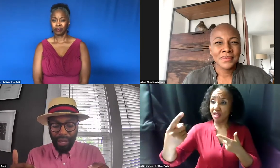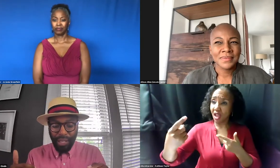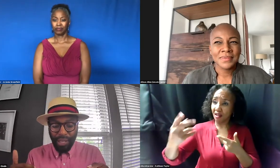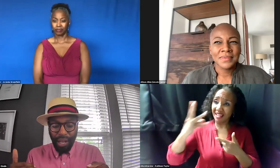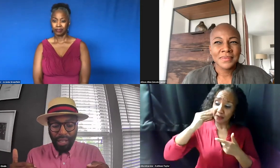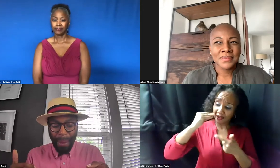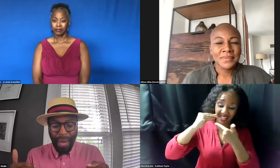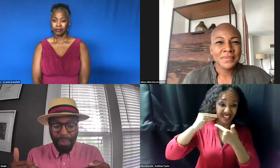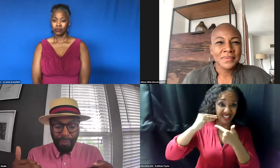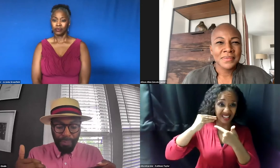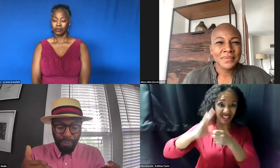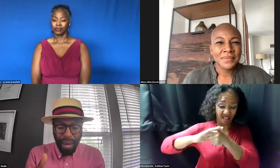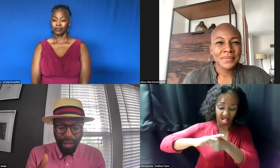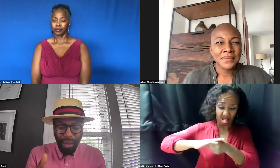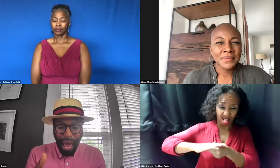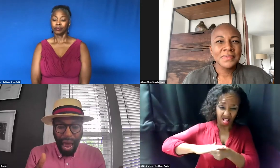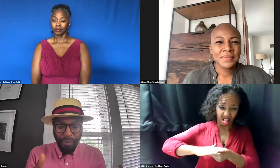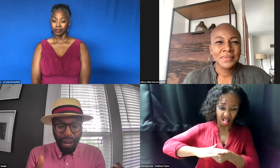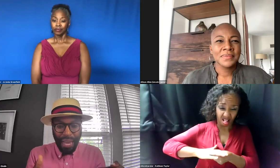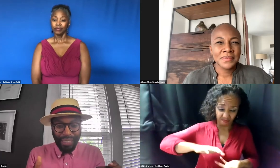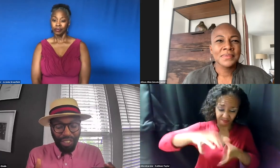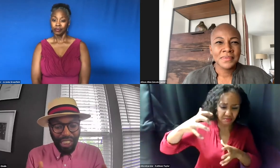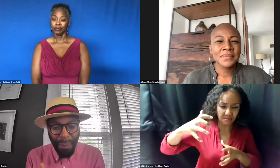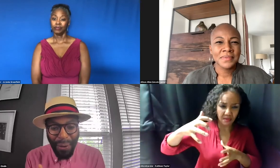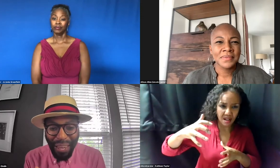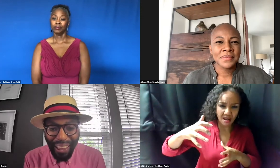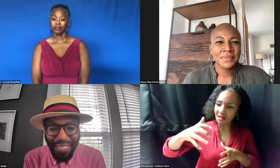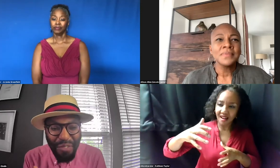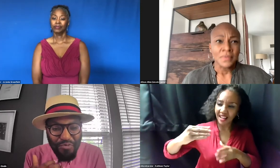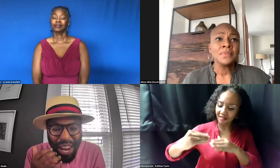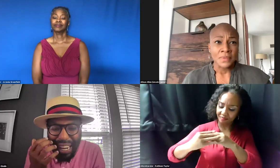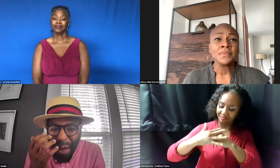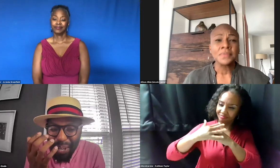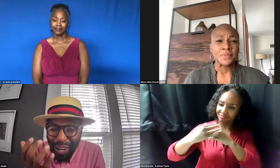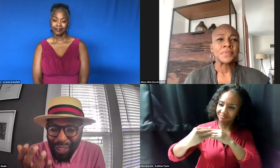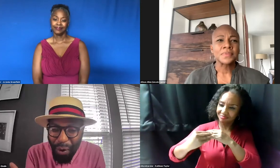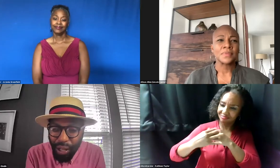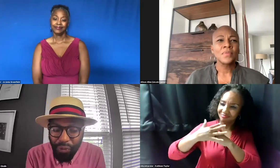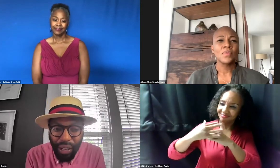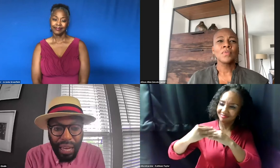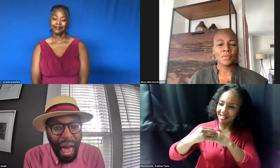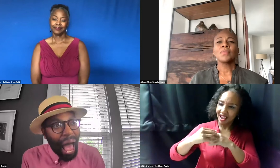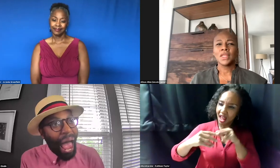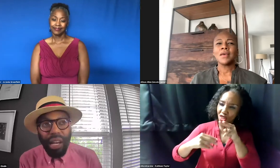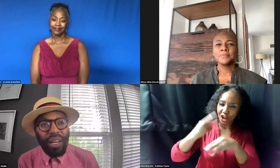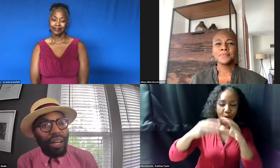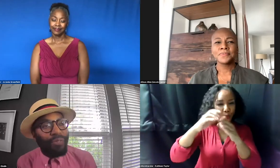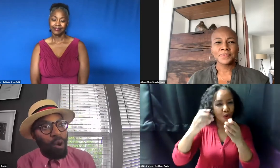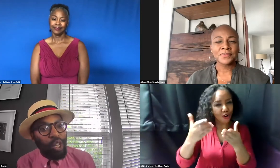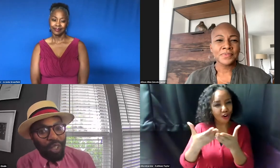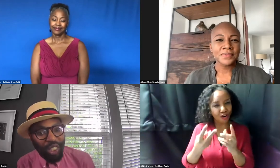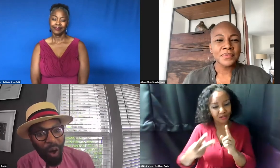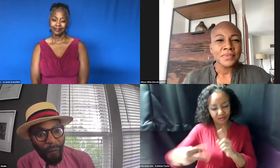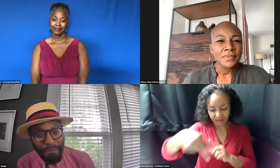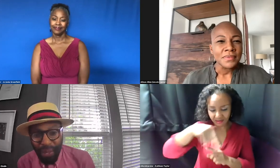those experiences to make me break, I realized that they've shaped me. They've really helped me to look at the world differently. I look at